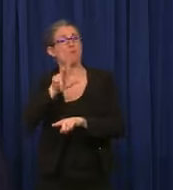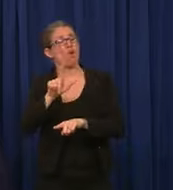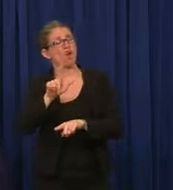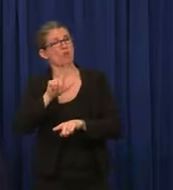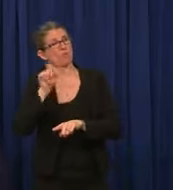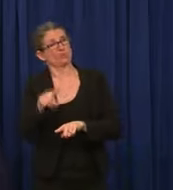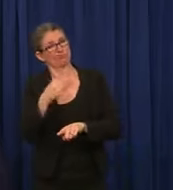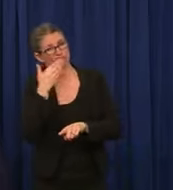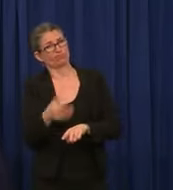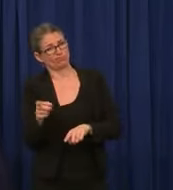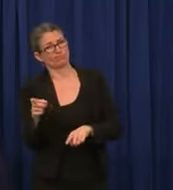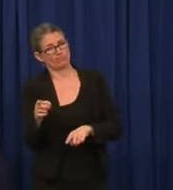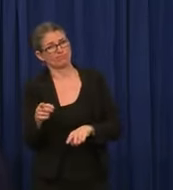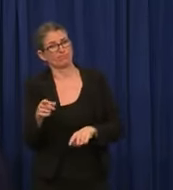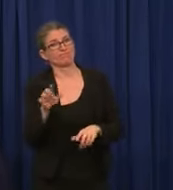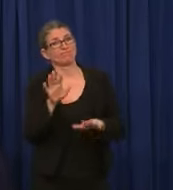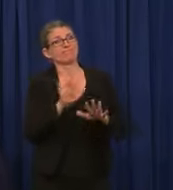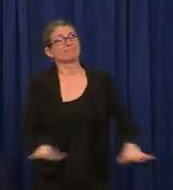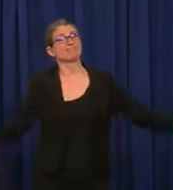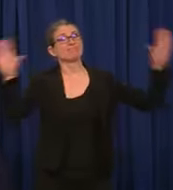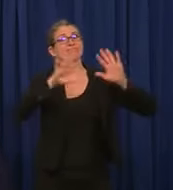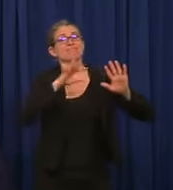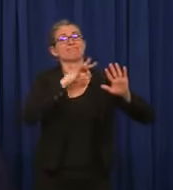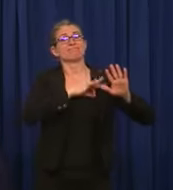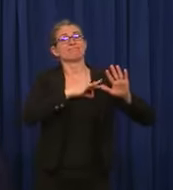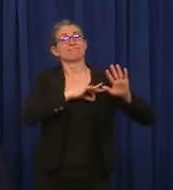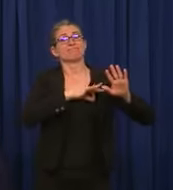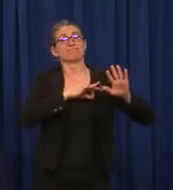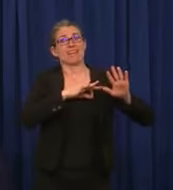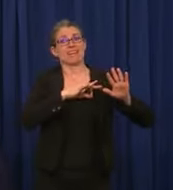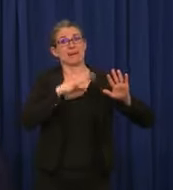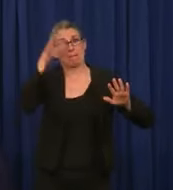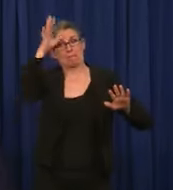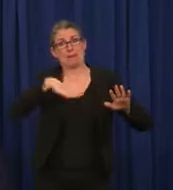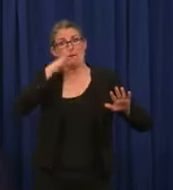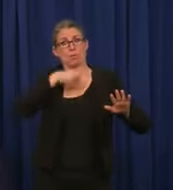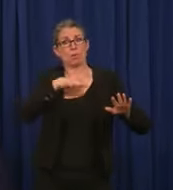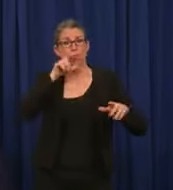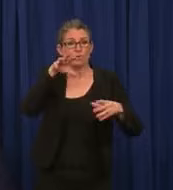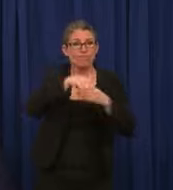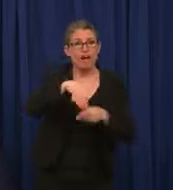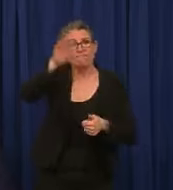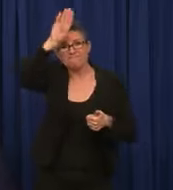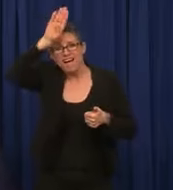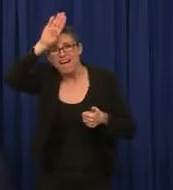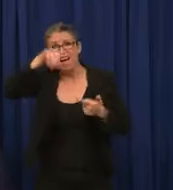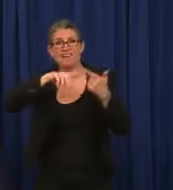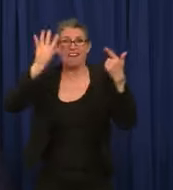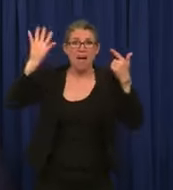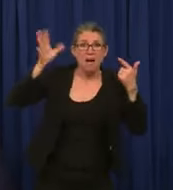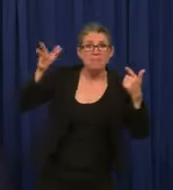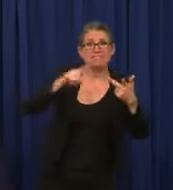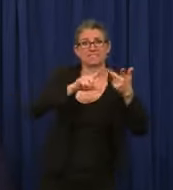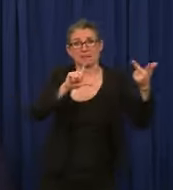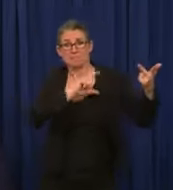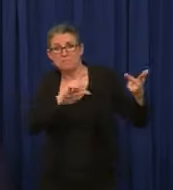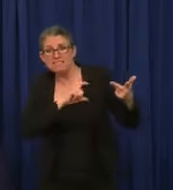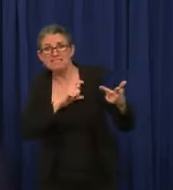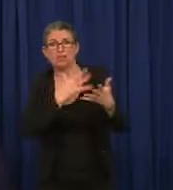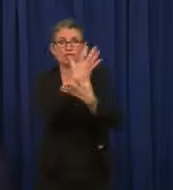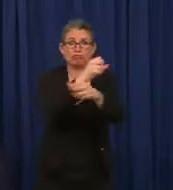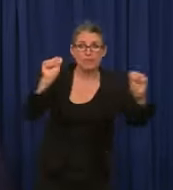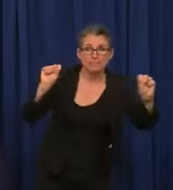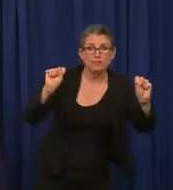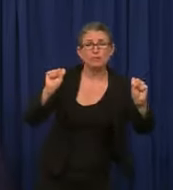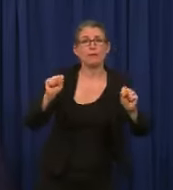uniform, be they from the police department, fire and EMS rescue, as well as the healthcare providers that we've talked